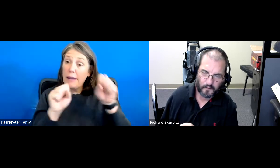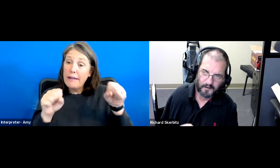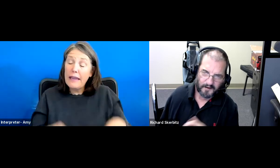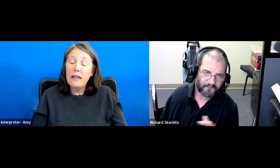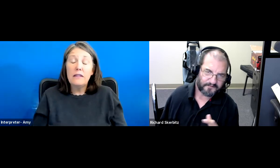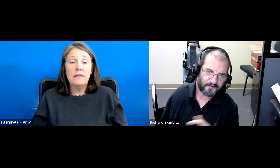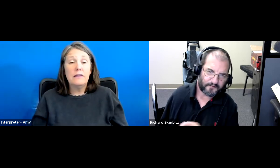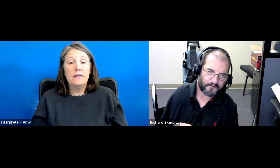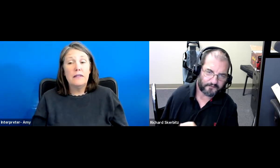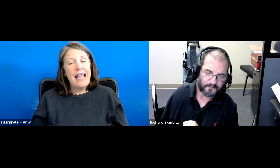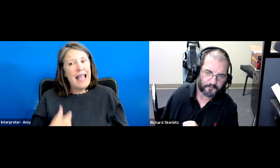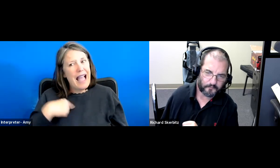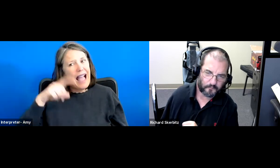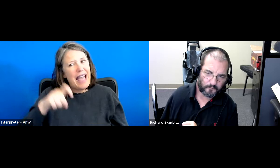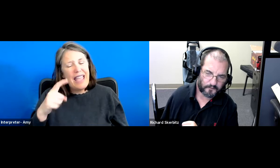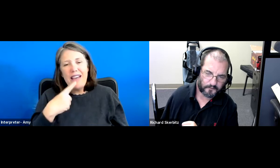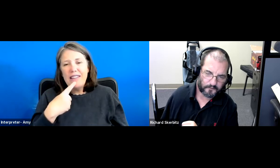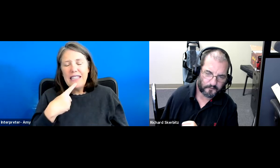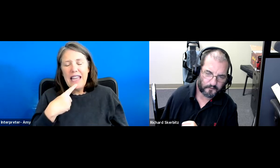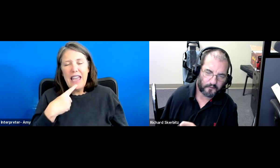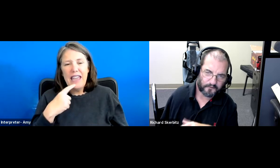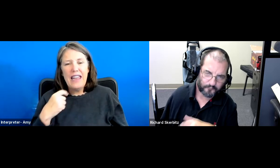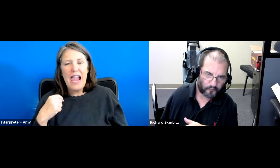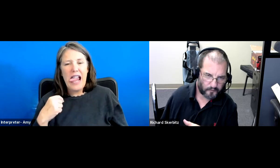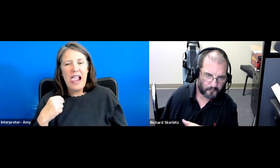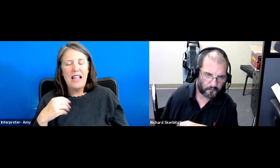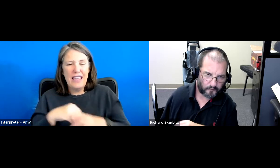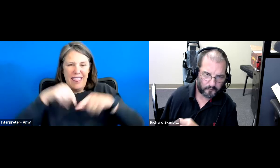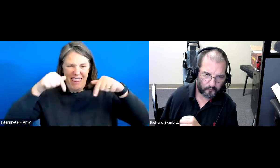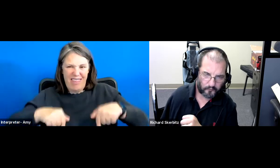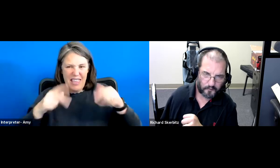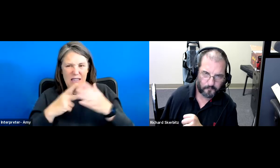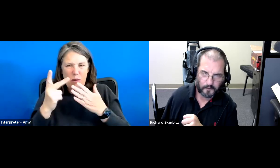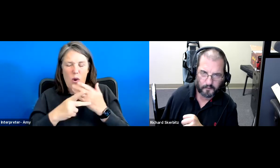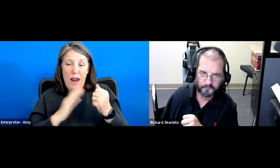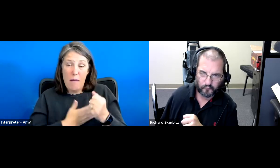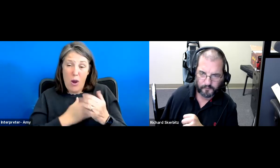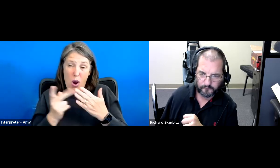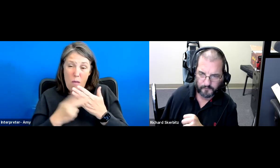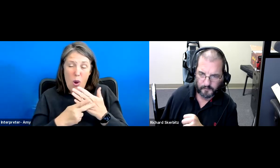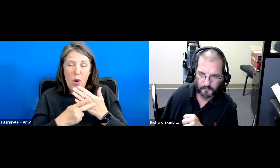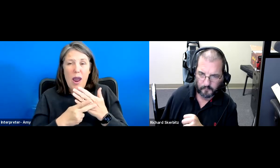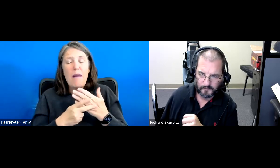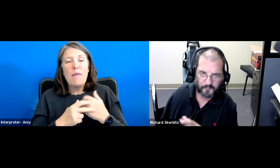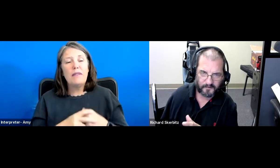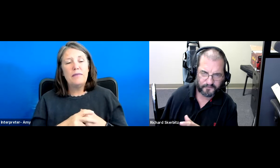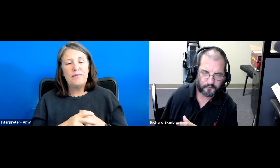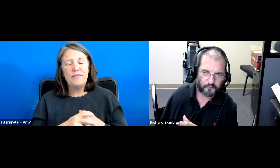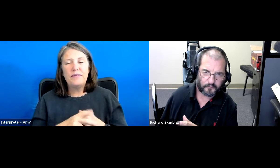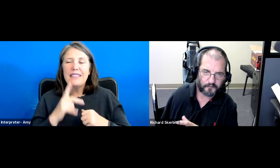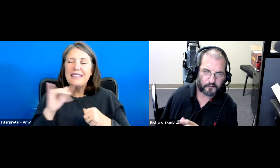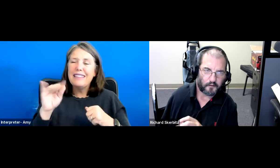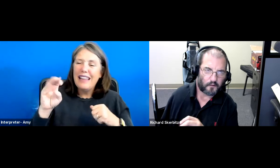I have to say that in this program, in our program, it's one of, like Megan